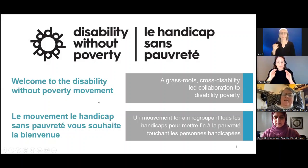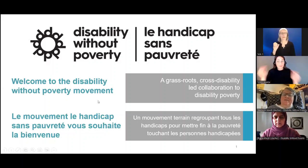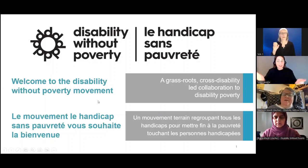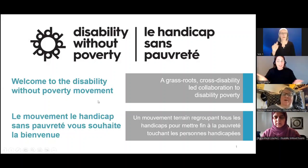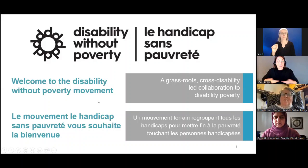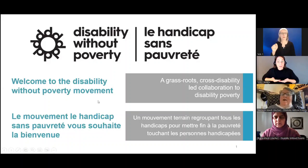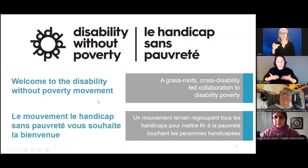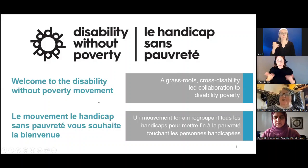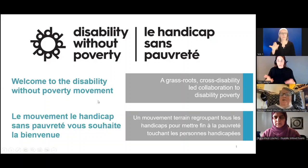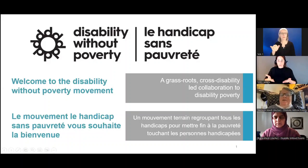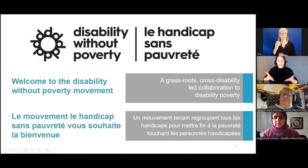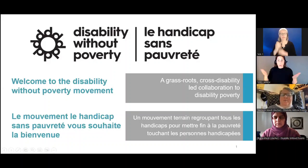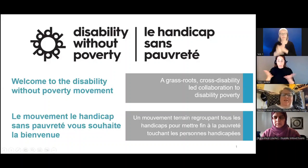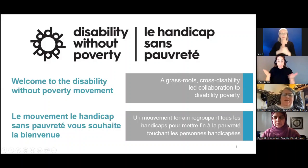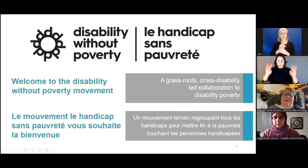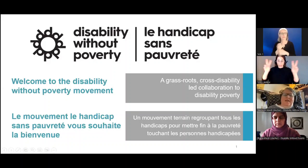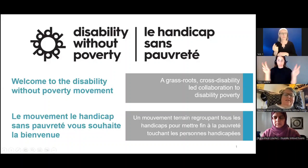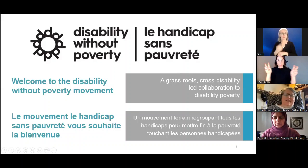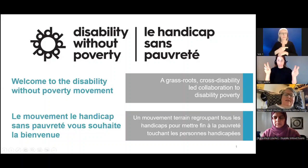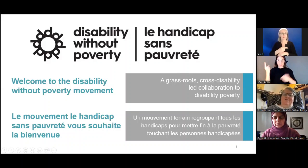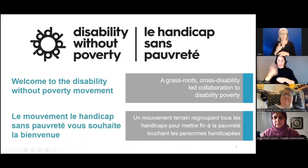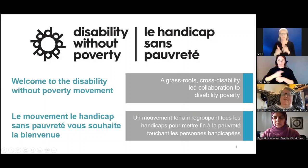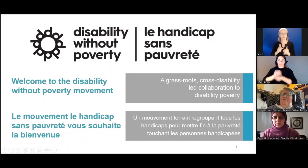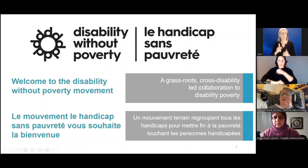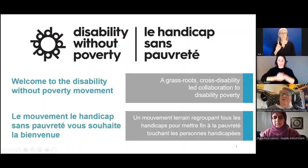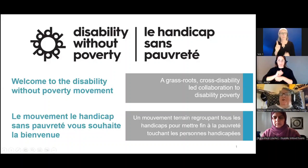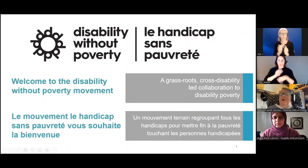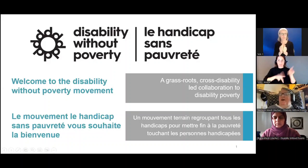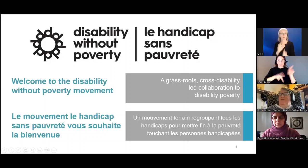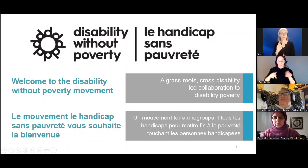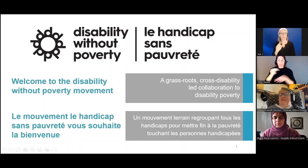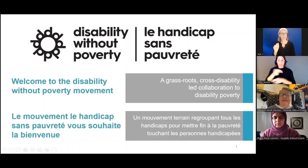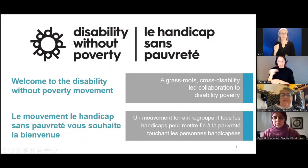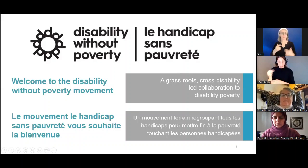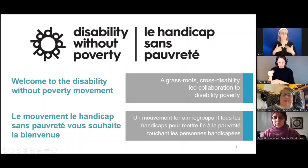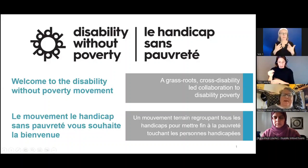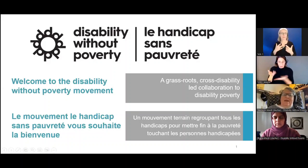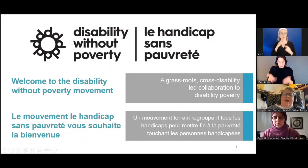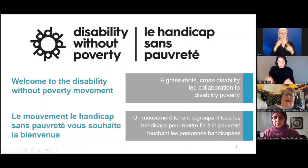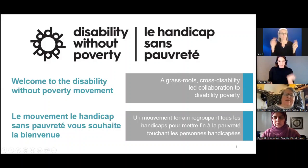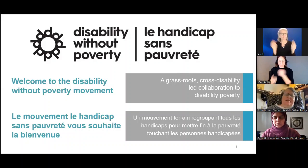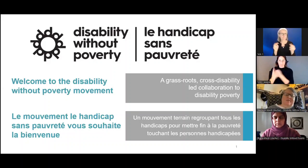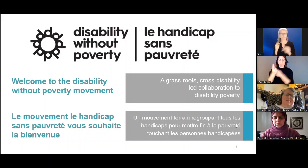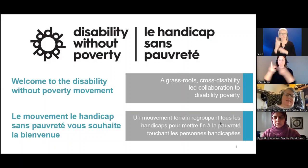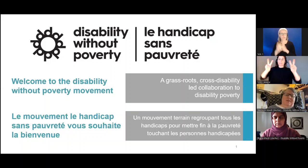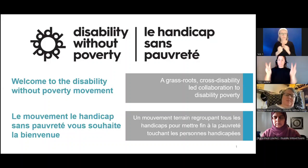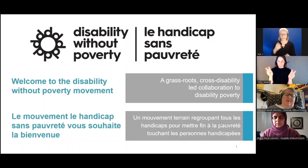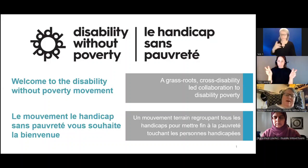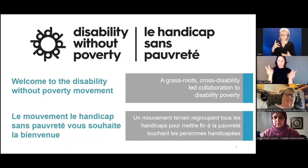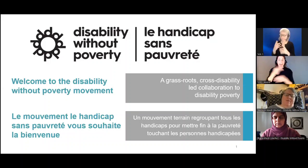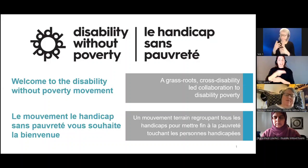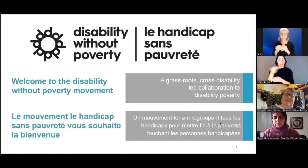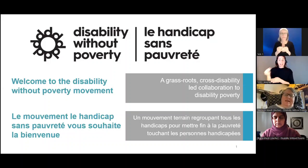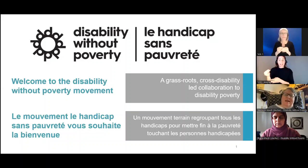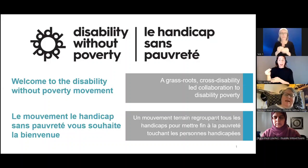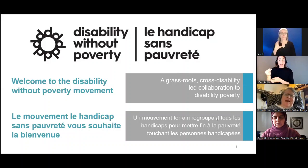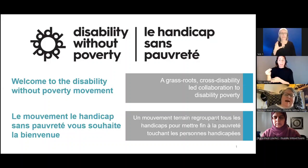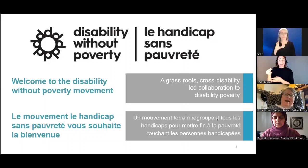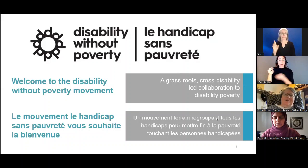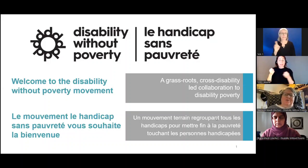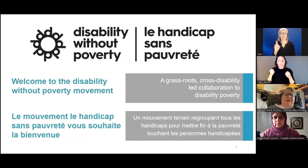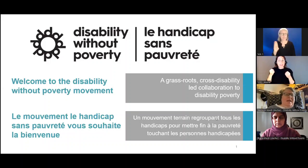Disabilities event, where we're going to be looking at a year in review of the CDB and Disability Without